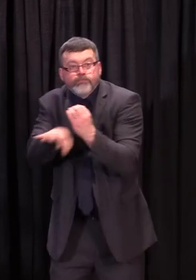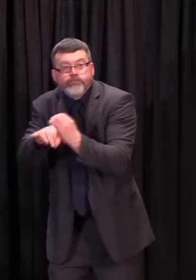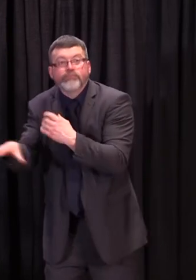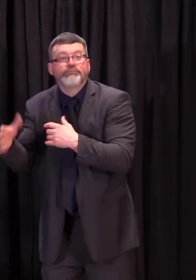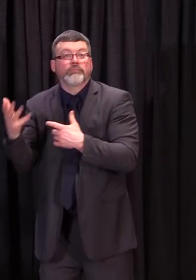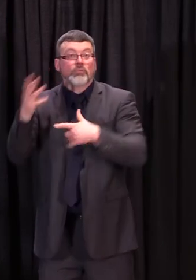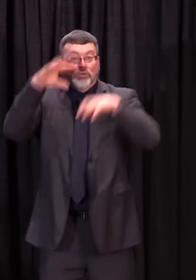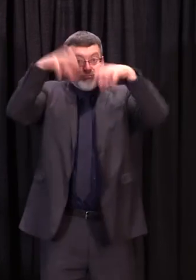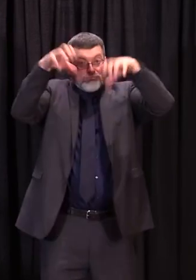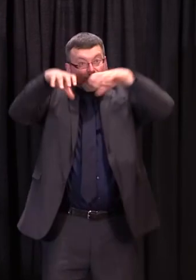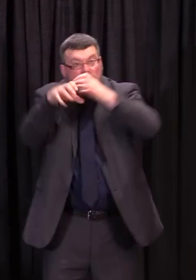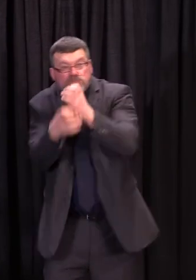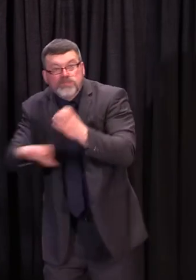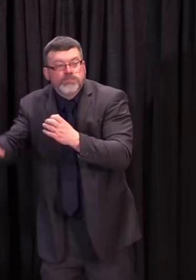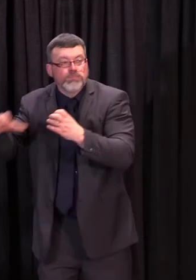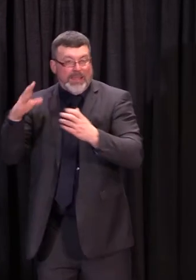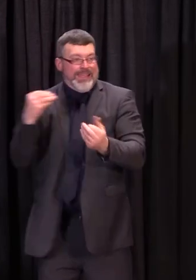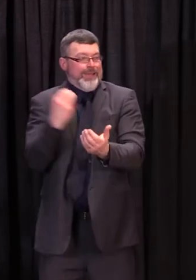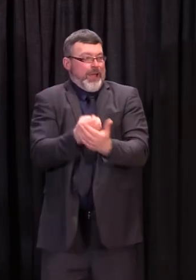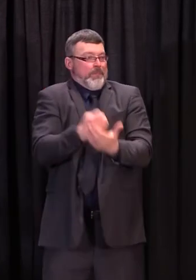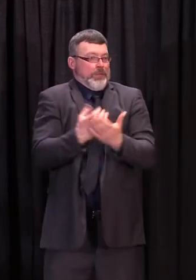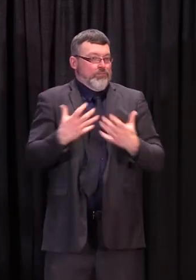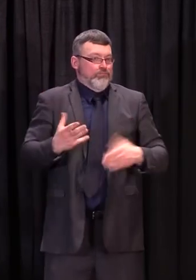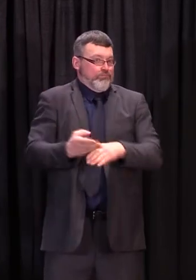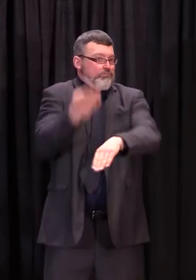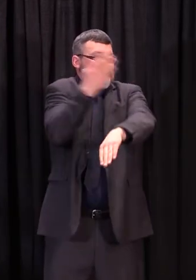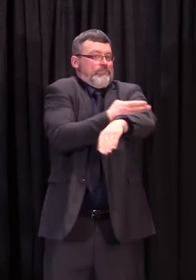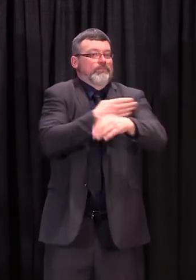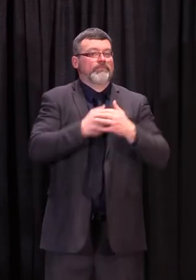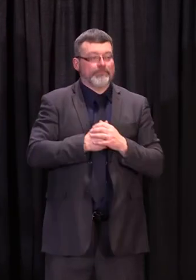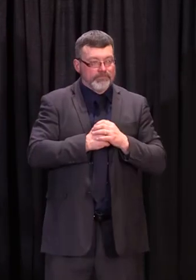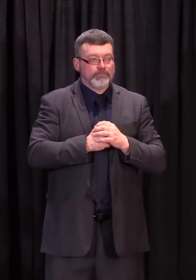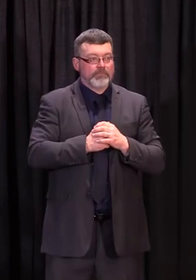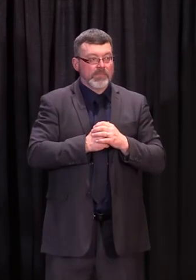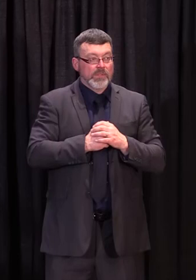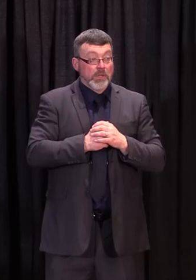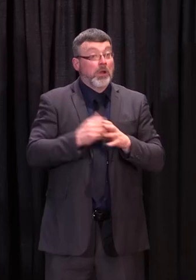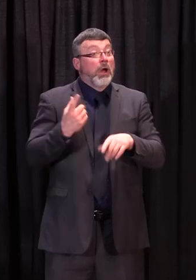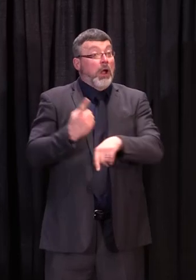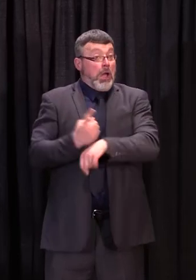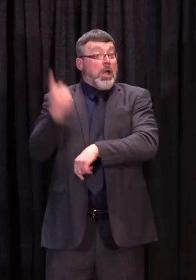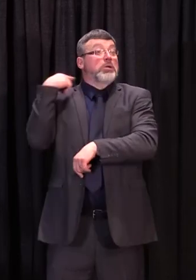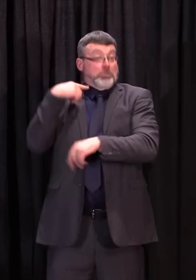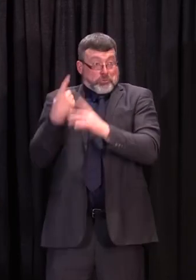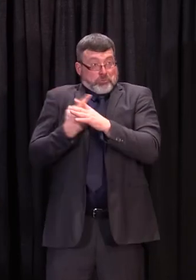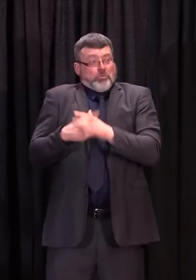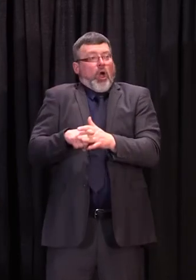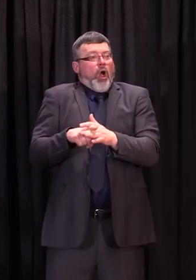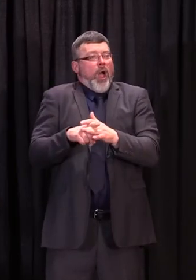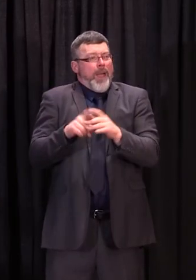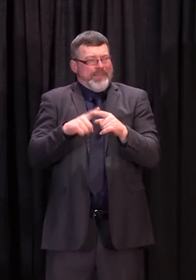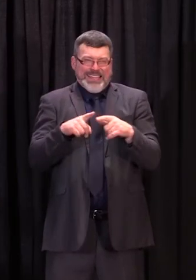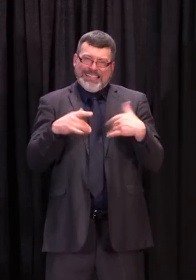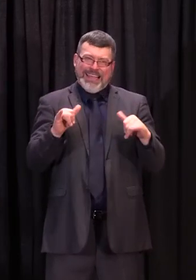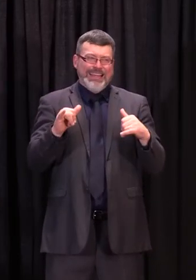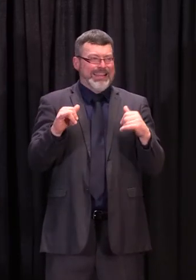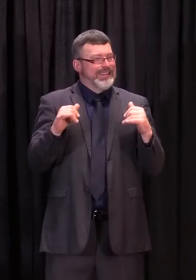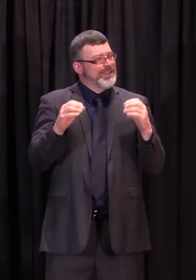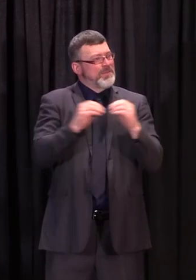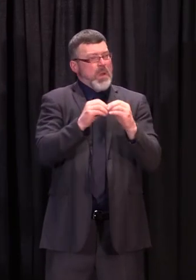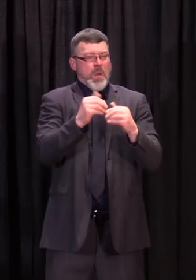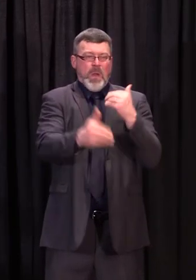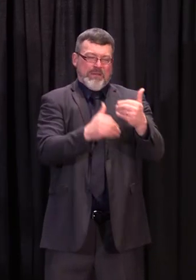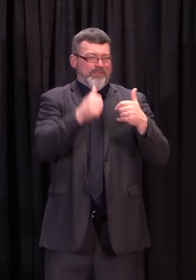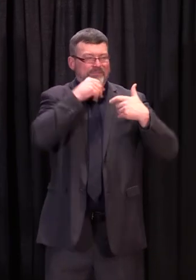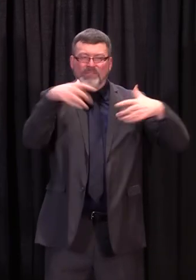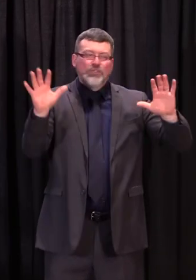Last year, we made progress on our plan to bring high-speed internet to those who have been left behind or are underserved.